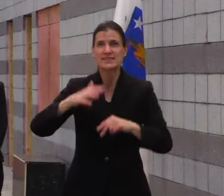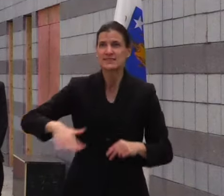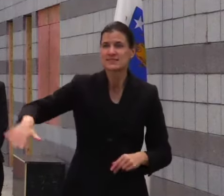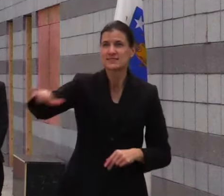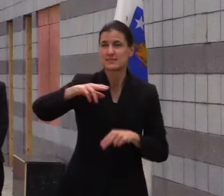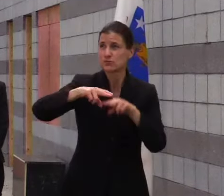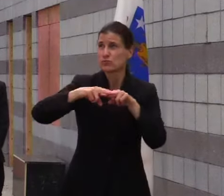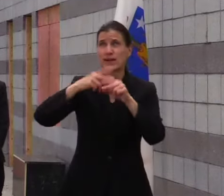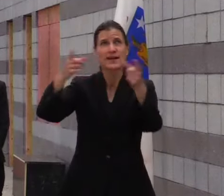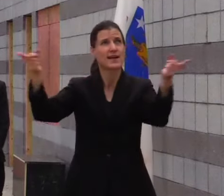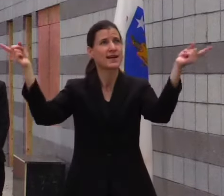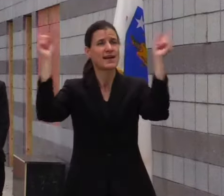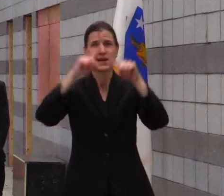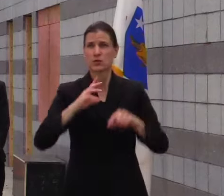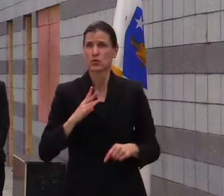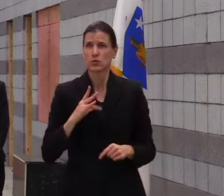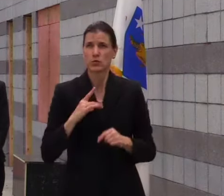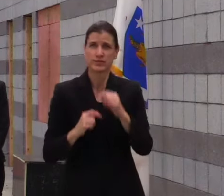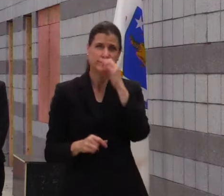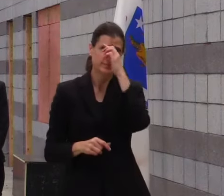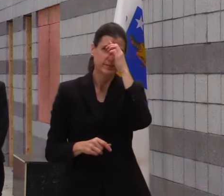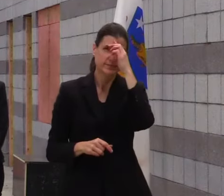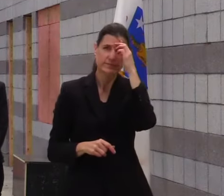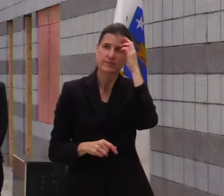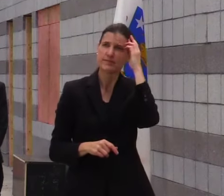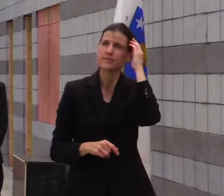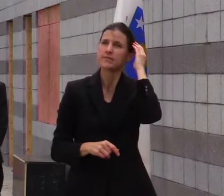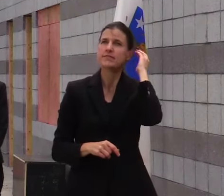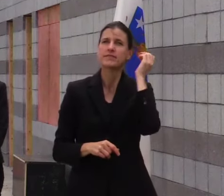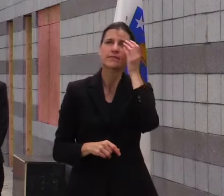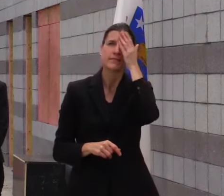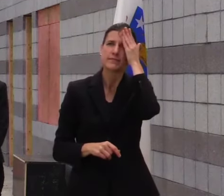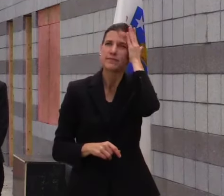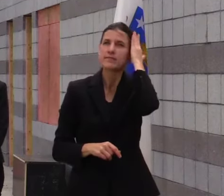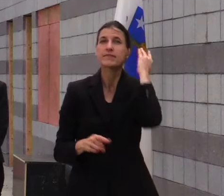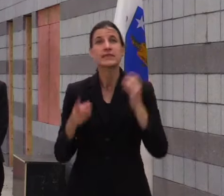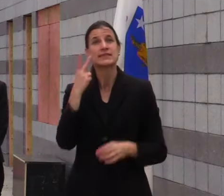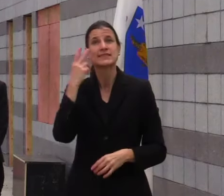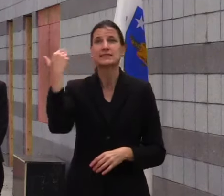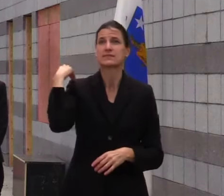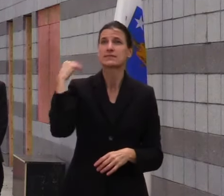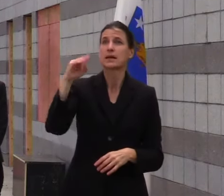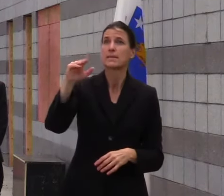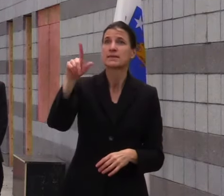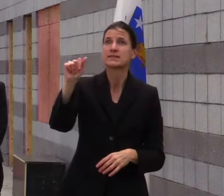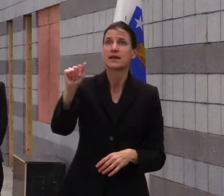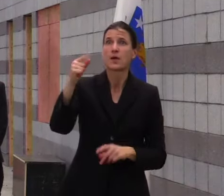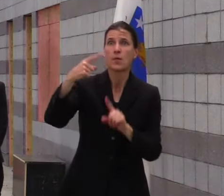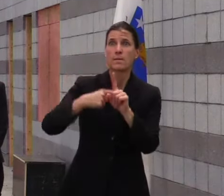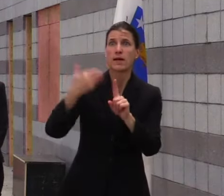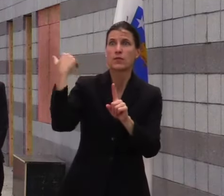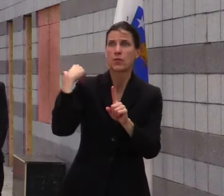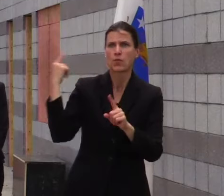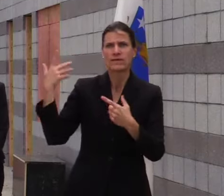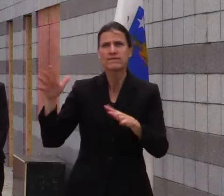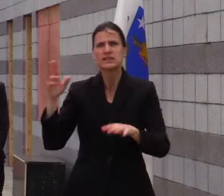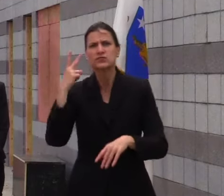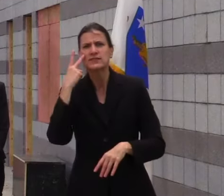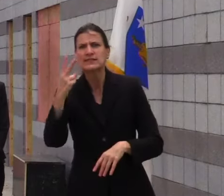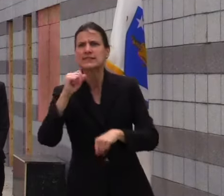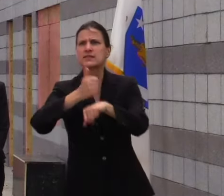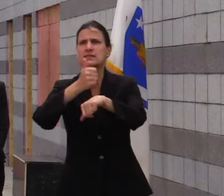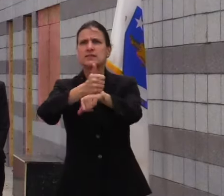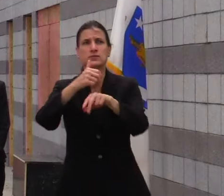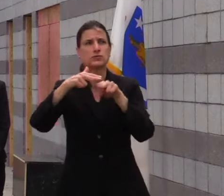Last month, we completed a series of service shutdowns on the MBTA that sped up track and station improvement work